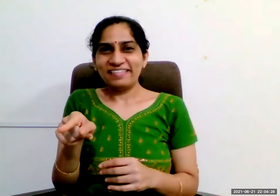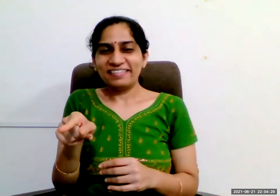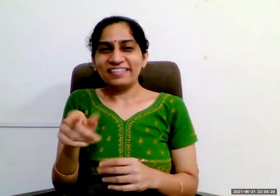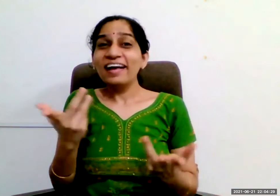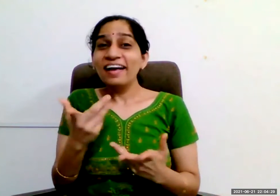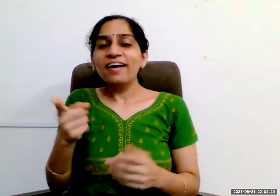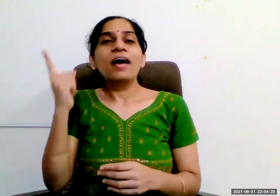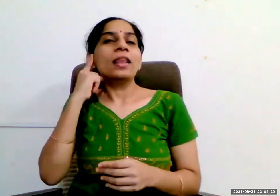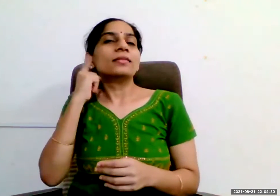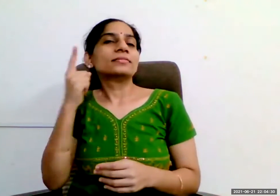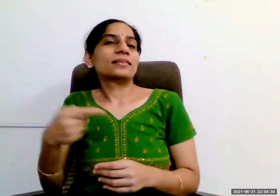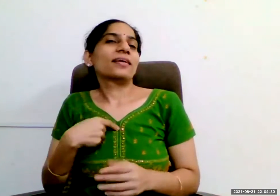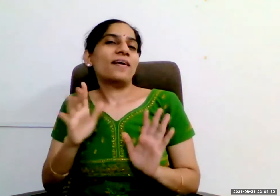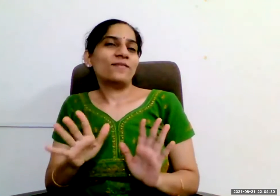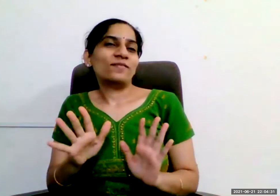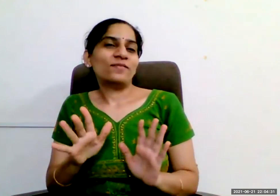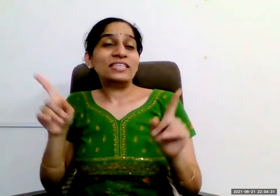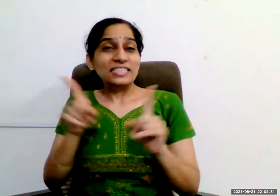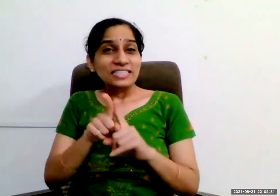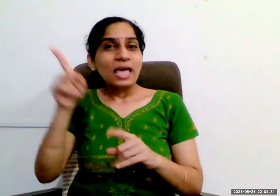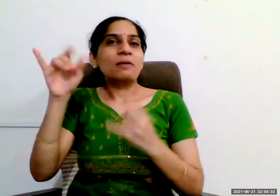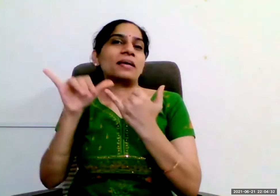and following these regulative principles,